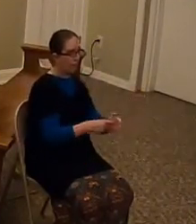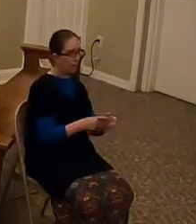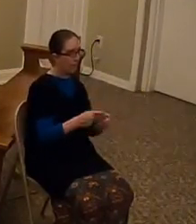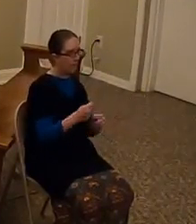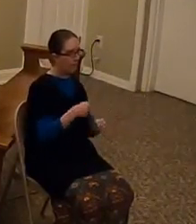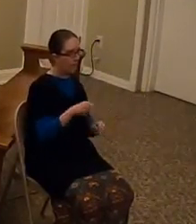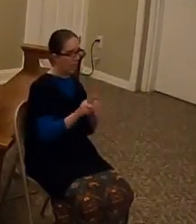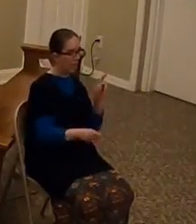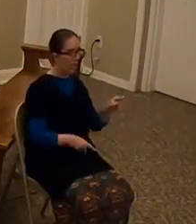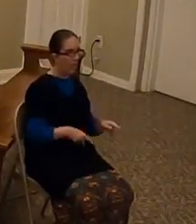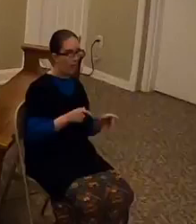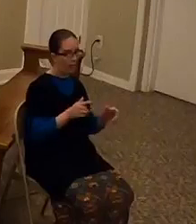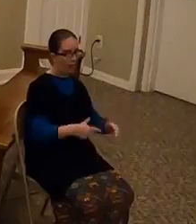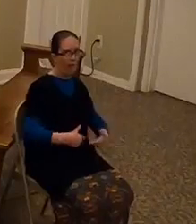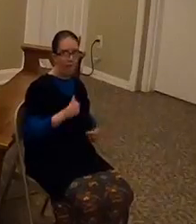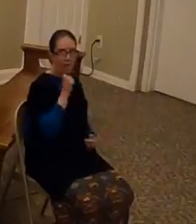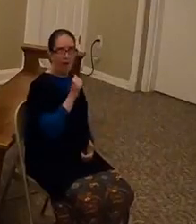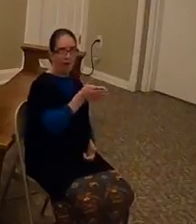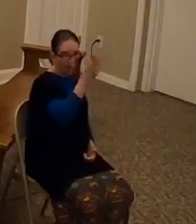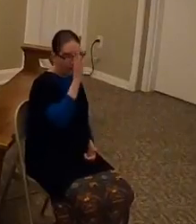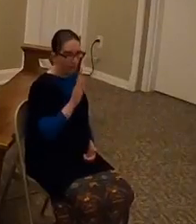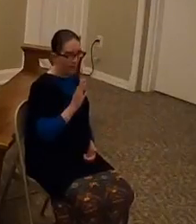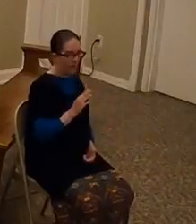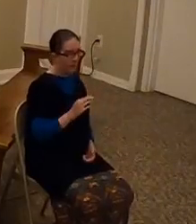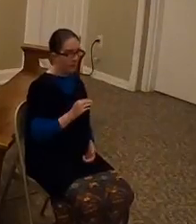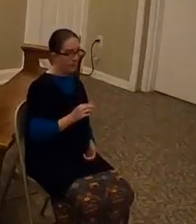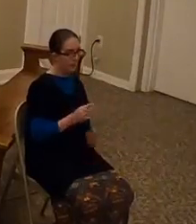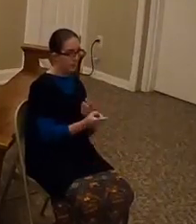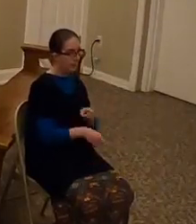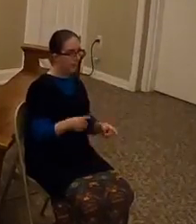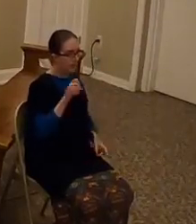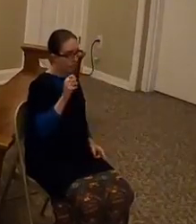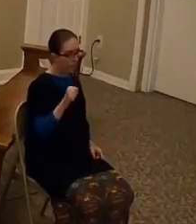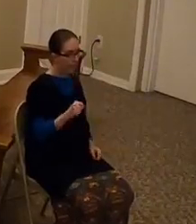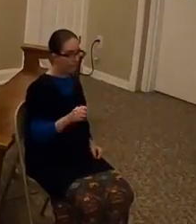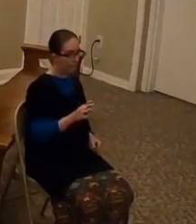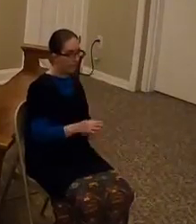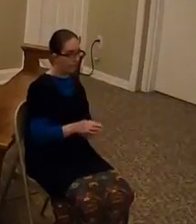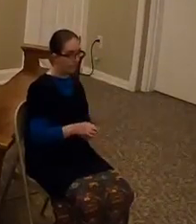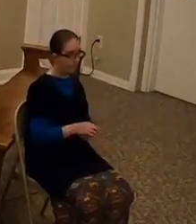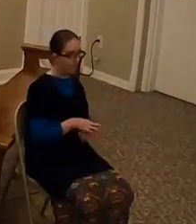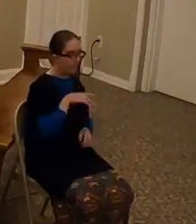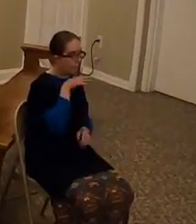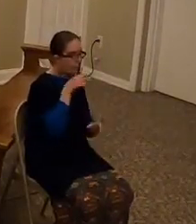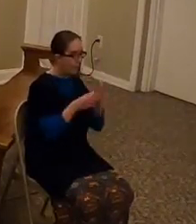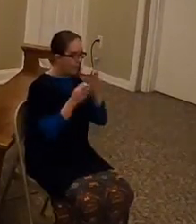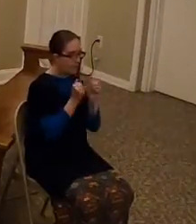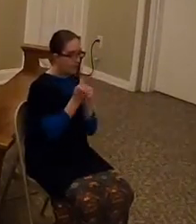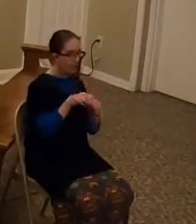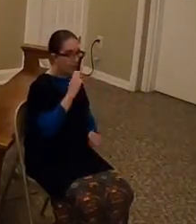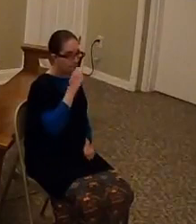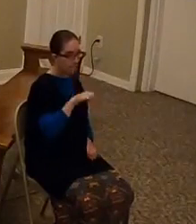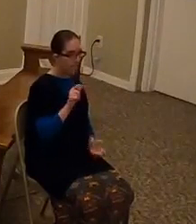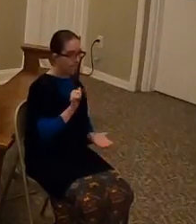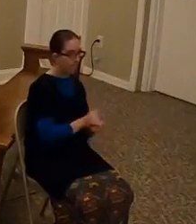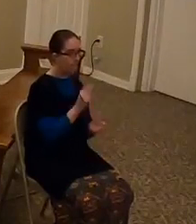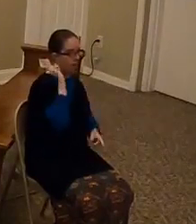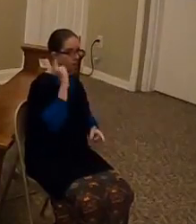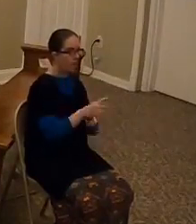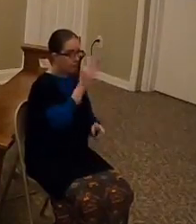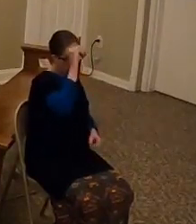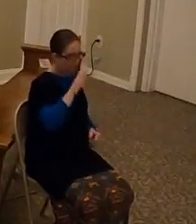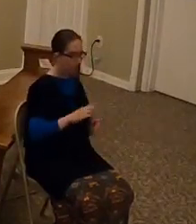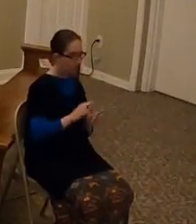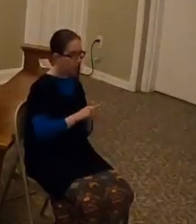unto those that should live ungodly, and delivered just Lot, vexed with the filthy conversation of the wicked, for that righteous man